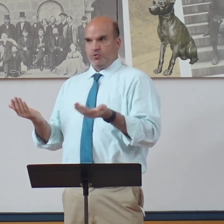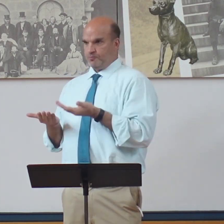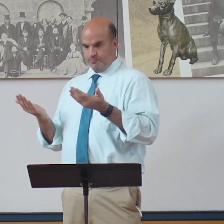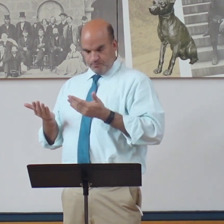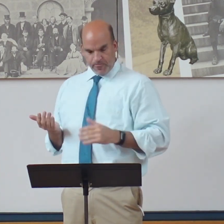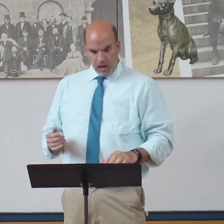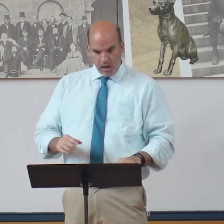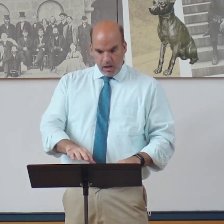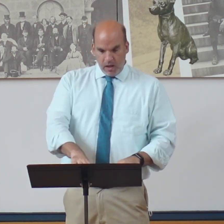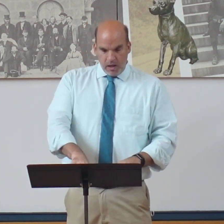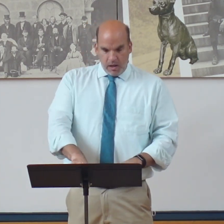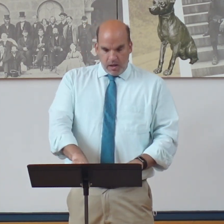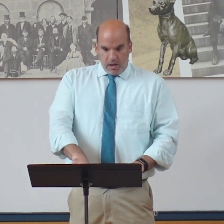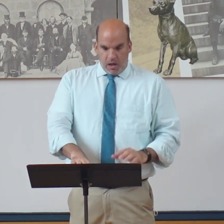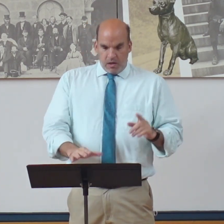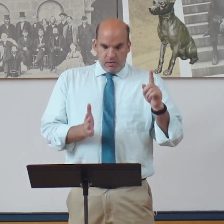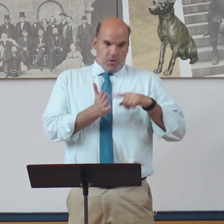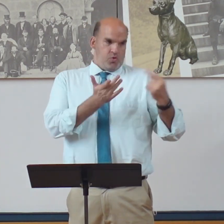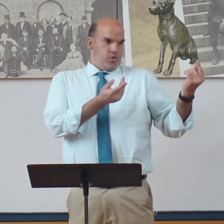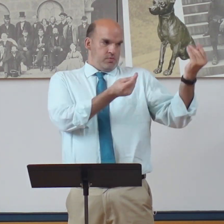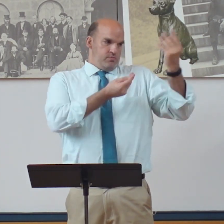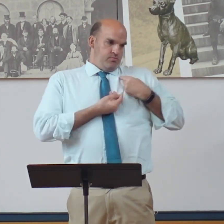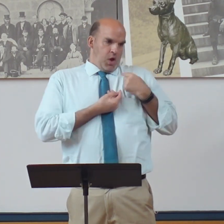And now I would like to share some remarks on behalf of my mom.